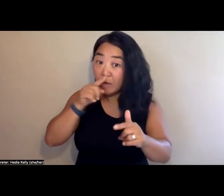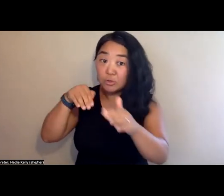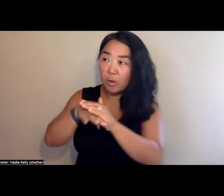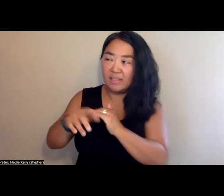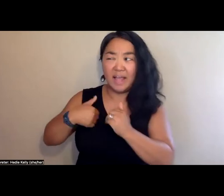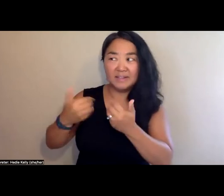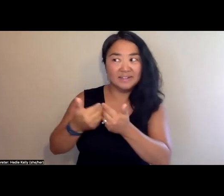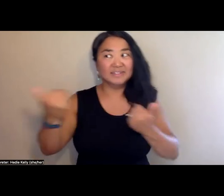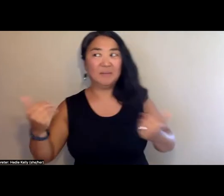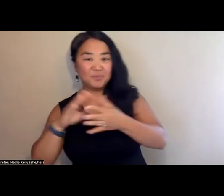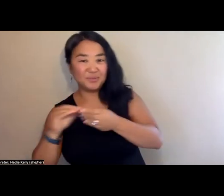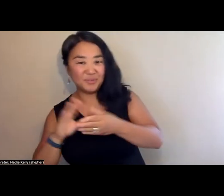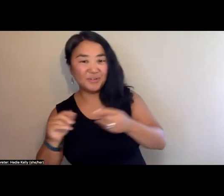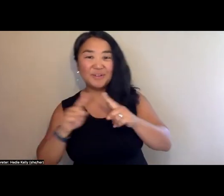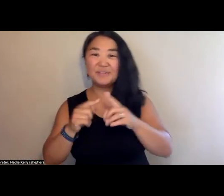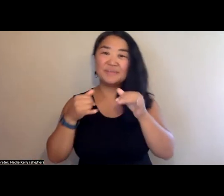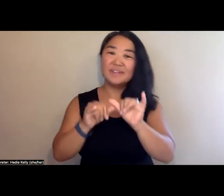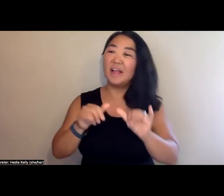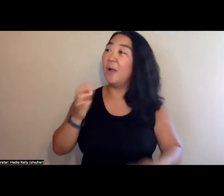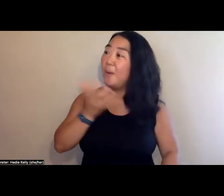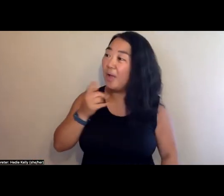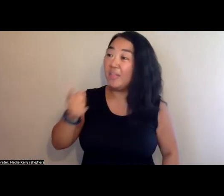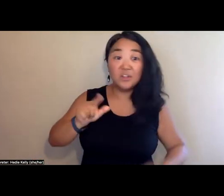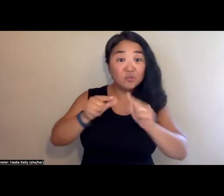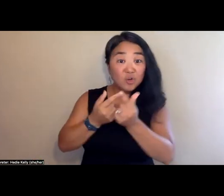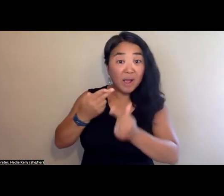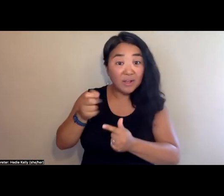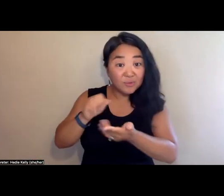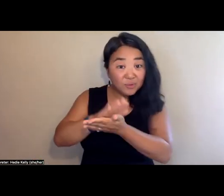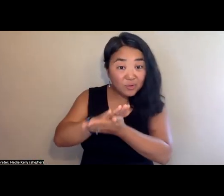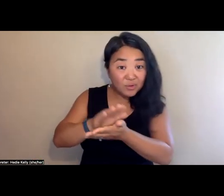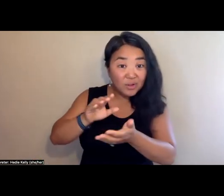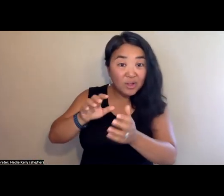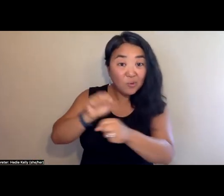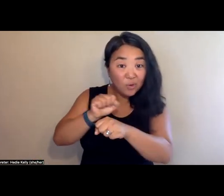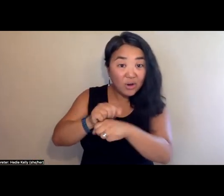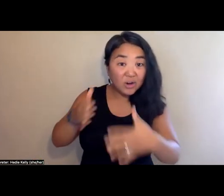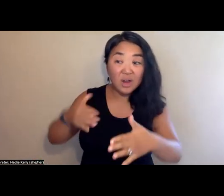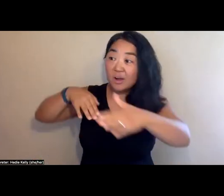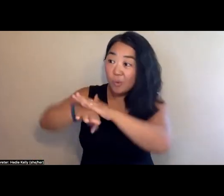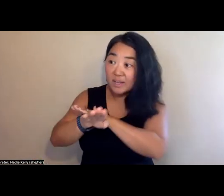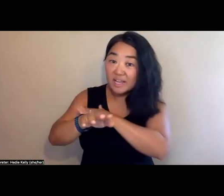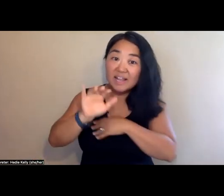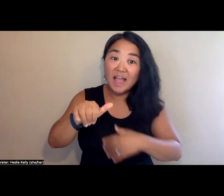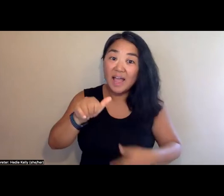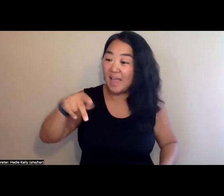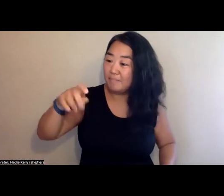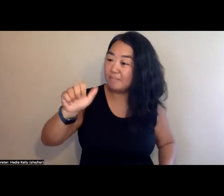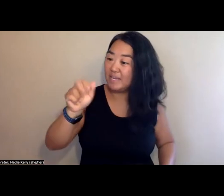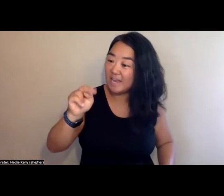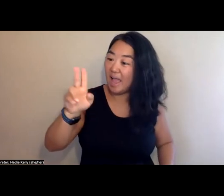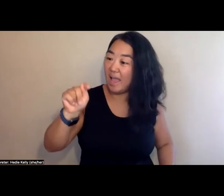story. But this group of walkers walked into the Peanut Chew Factory